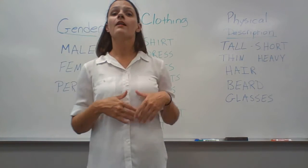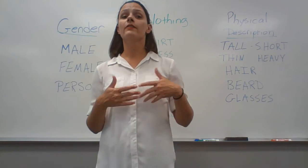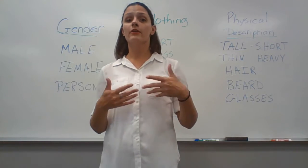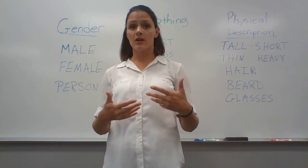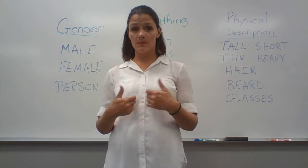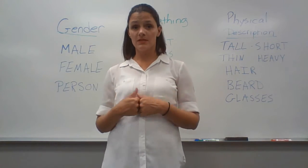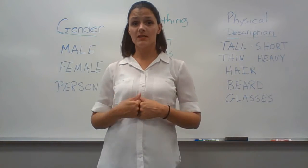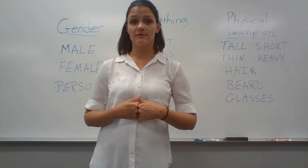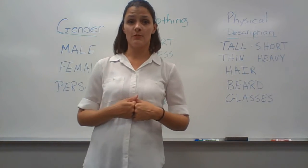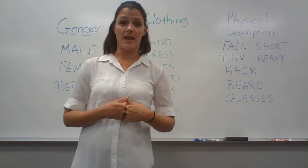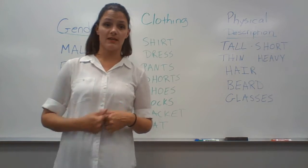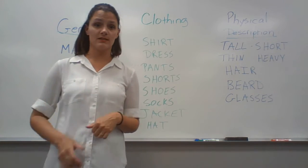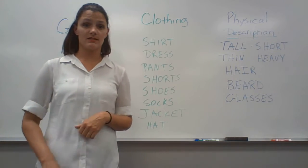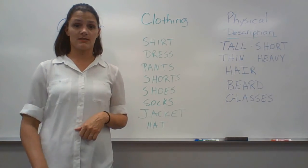There are a couple assigned for pants.